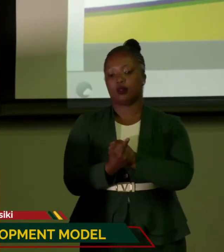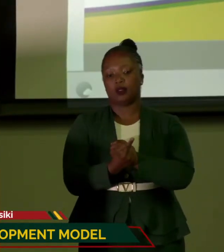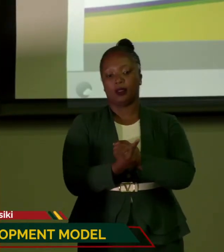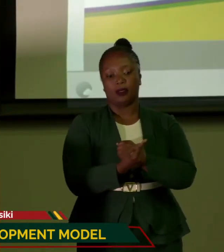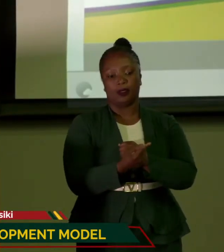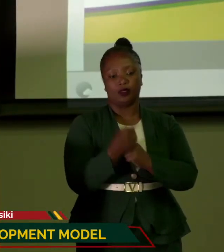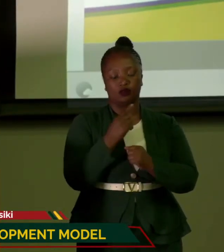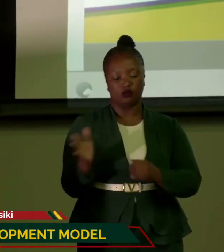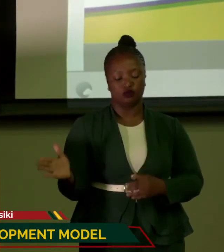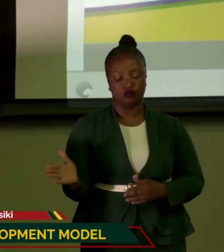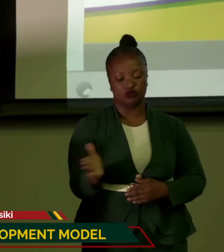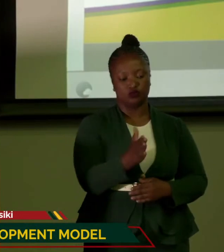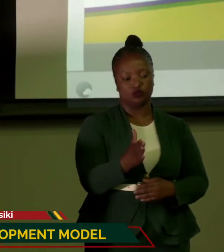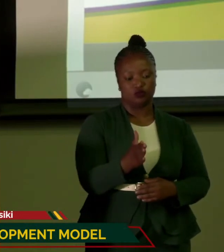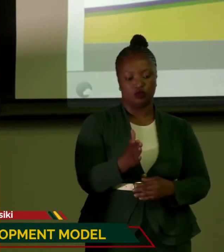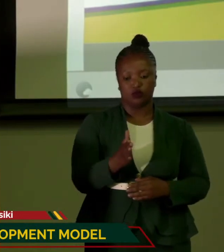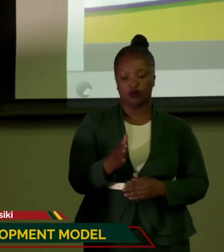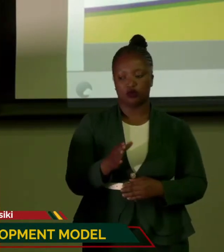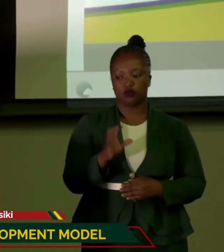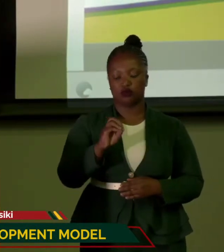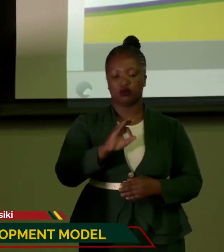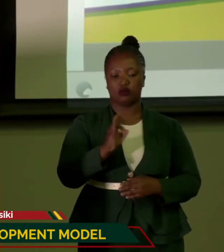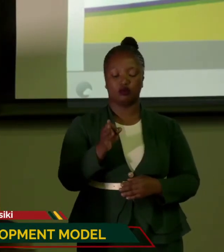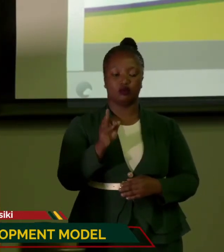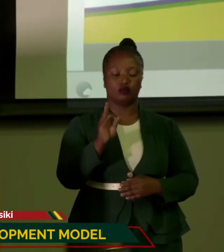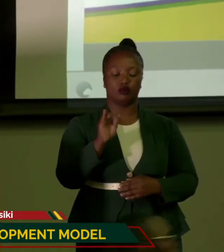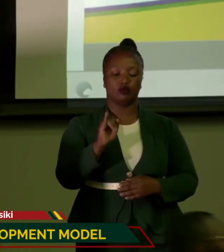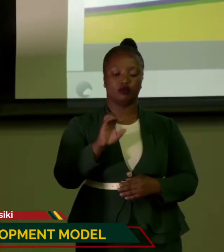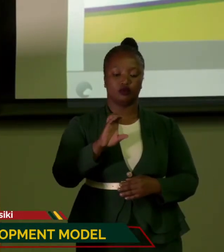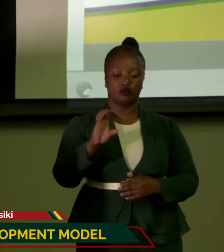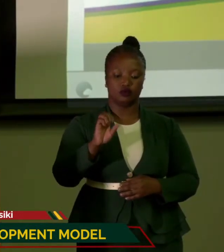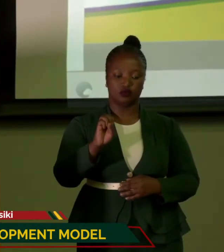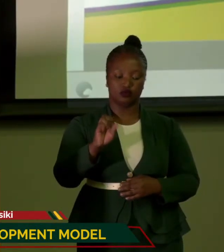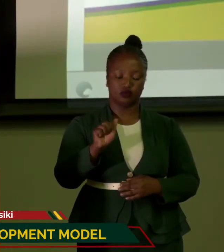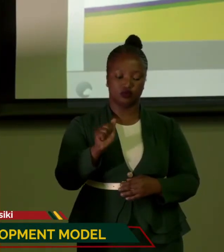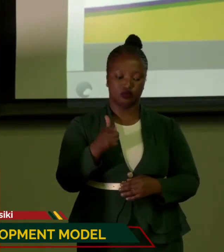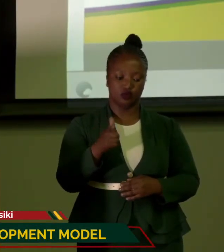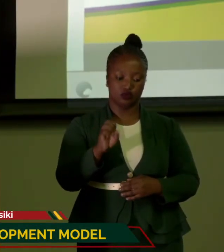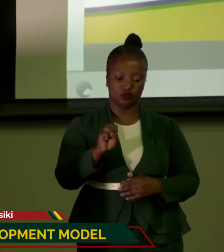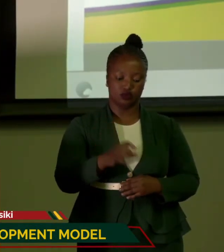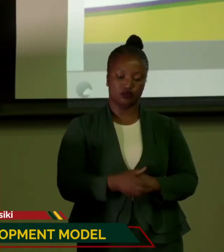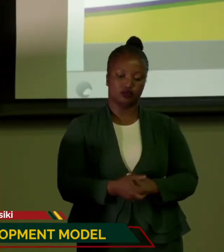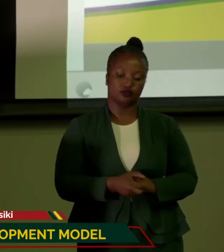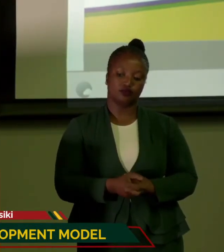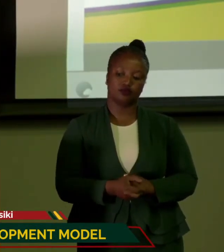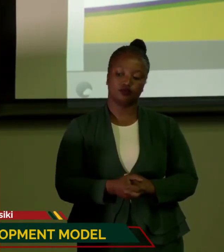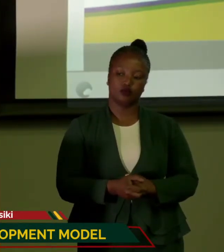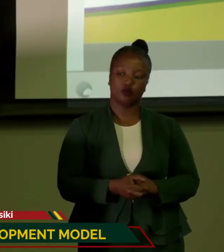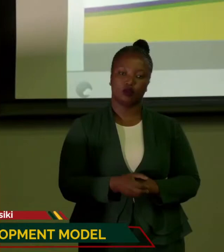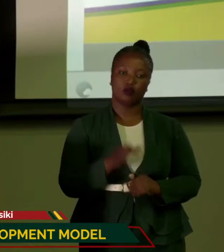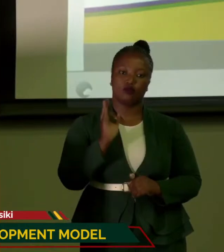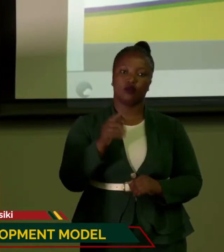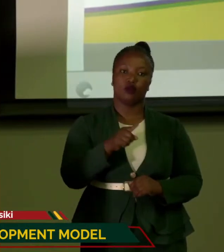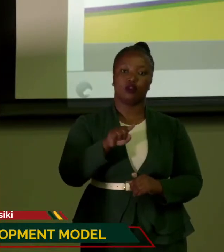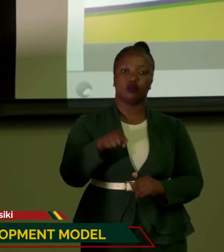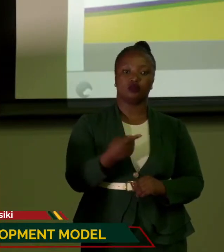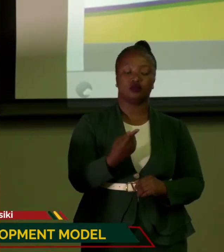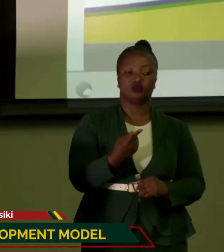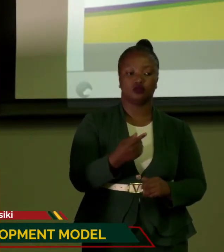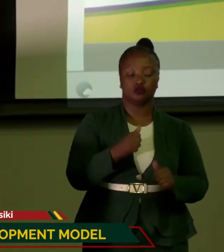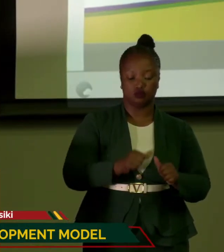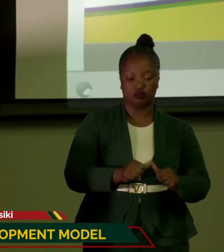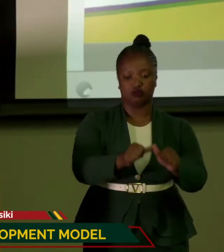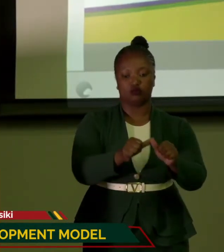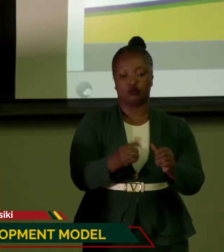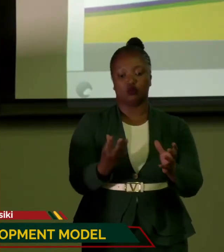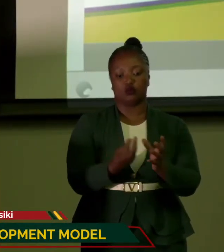Yogutumela, junior officials during the planning sessions of the municipalities. So So kuyafuneka ke la nto siyiqwalasele, and as